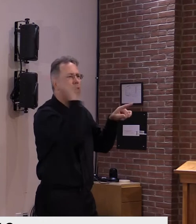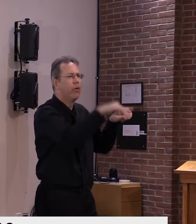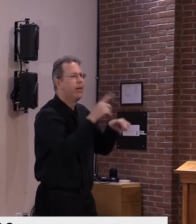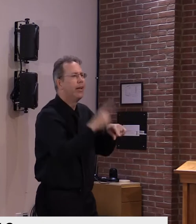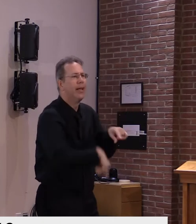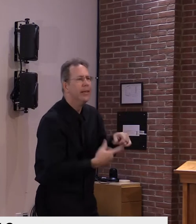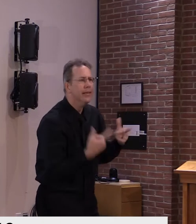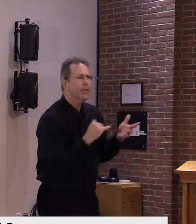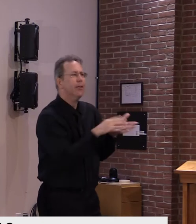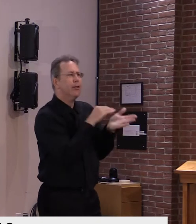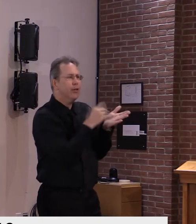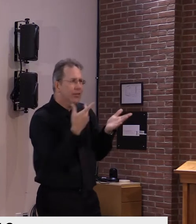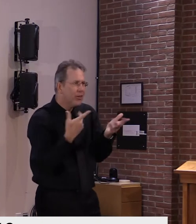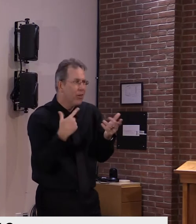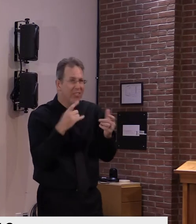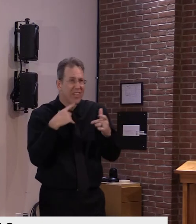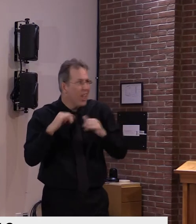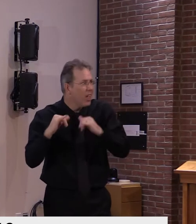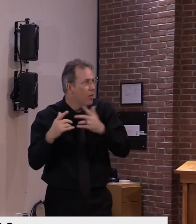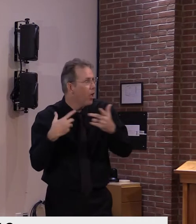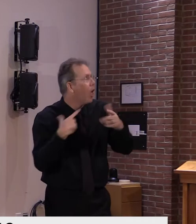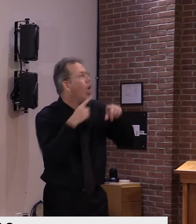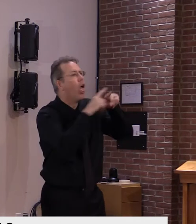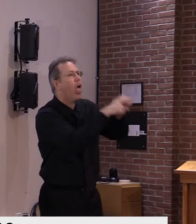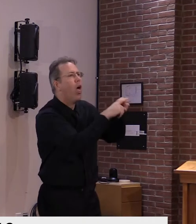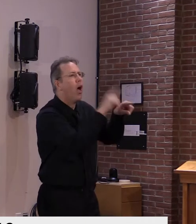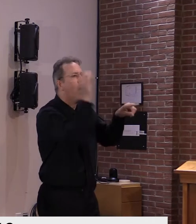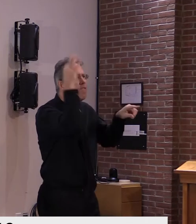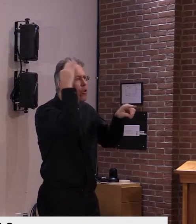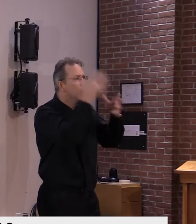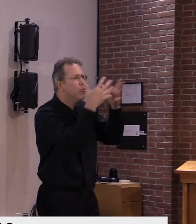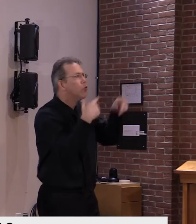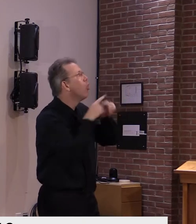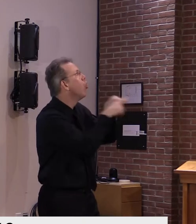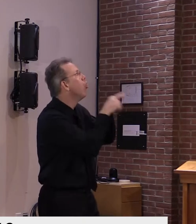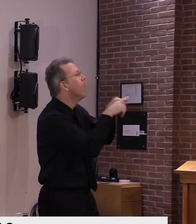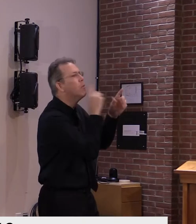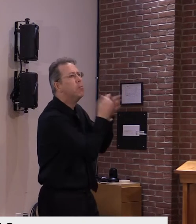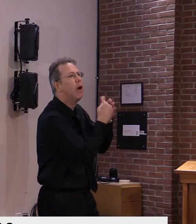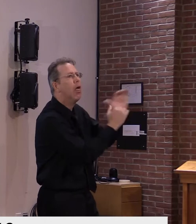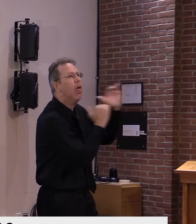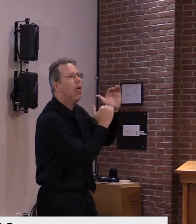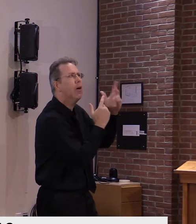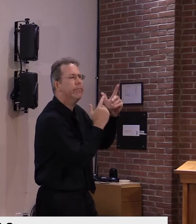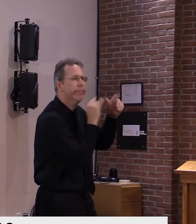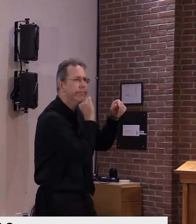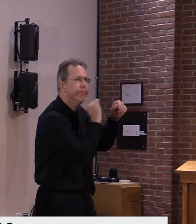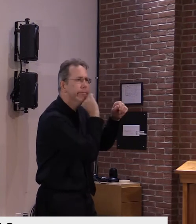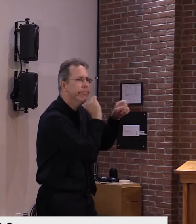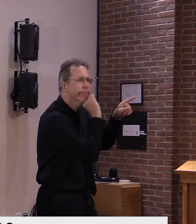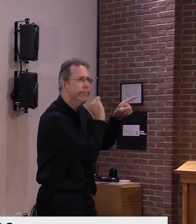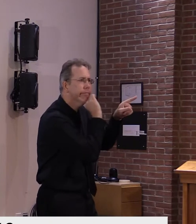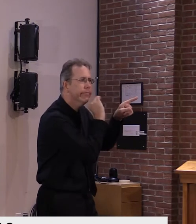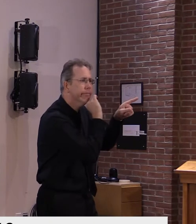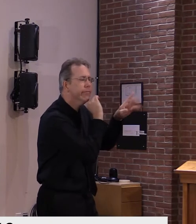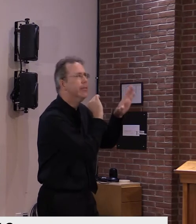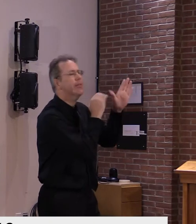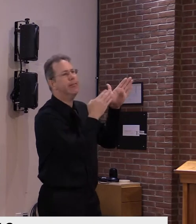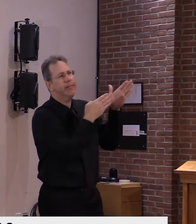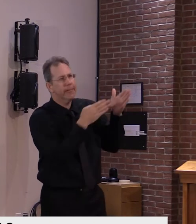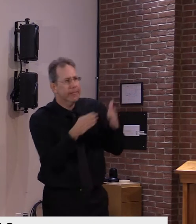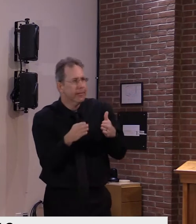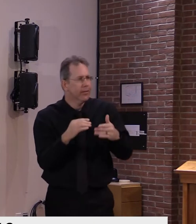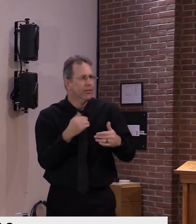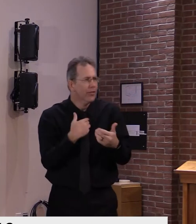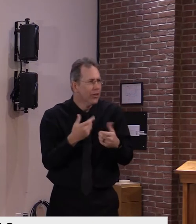country, is dependent upon federal funding that usually filters down through the CDC and then gets apportioned to all of the